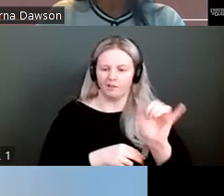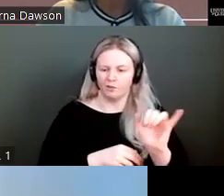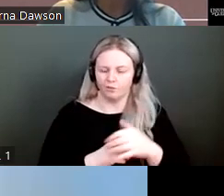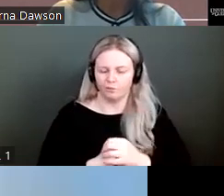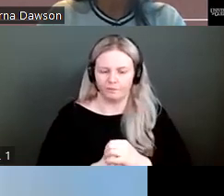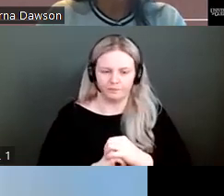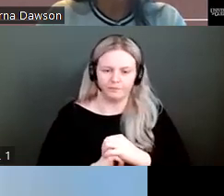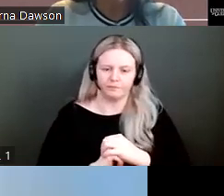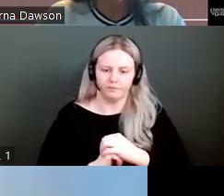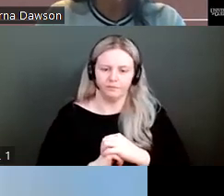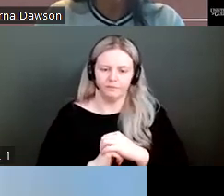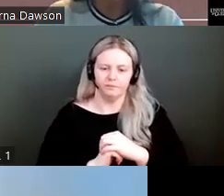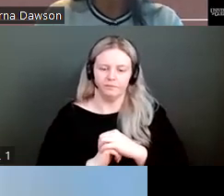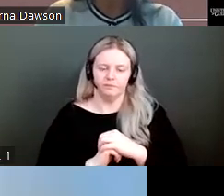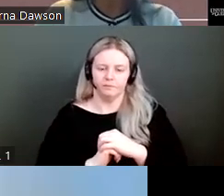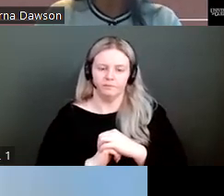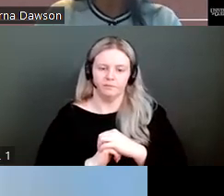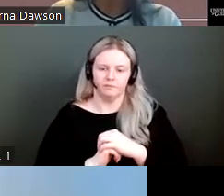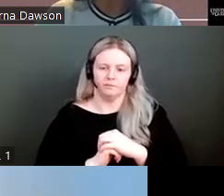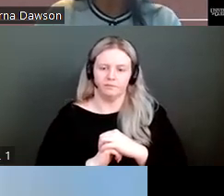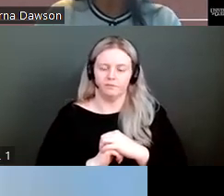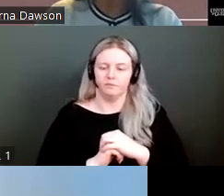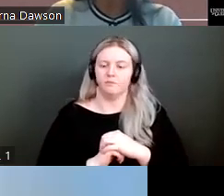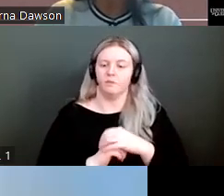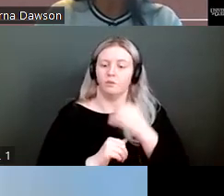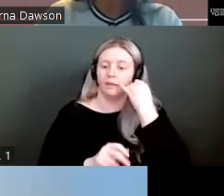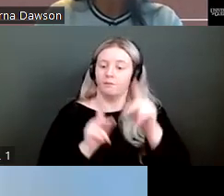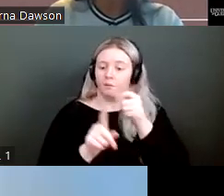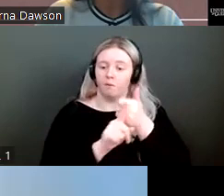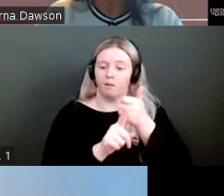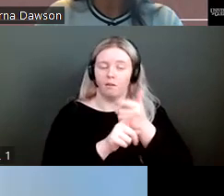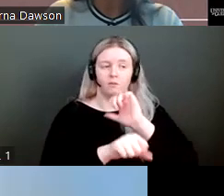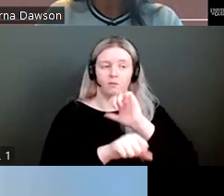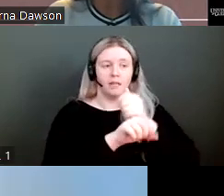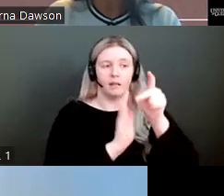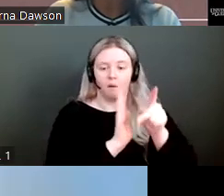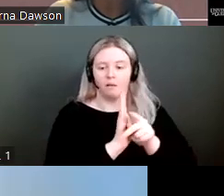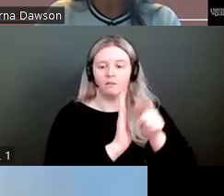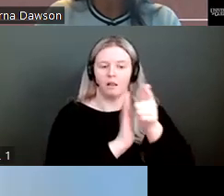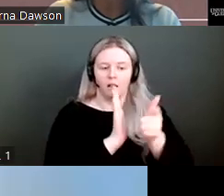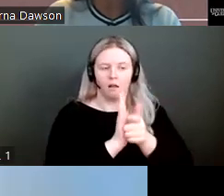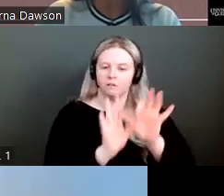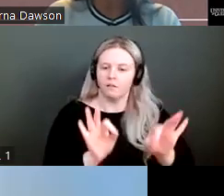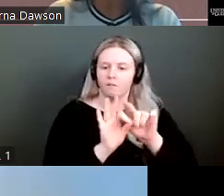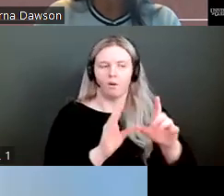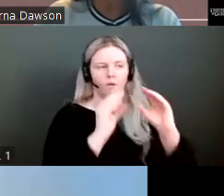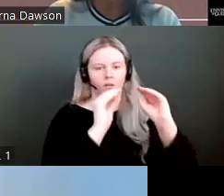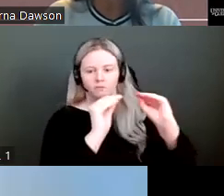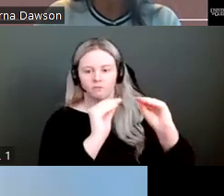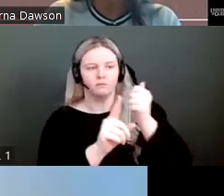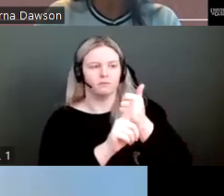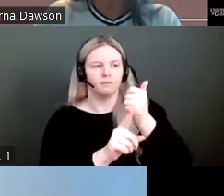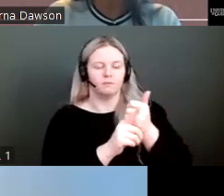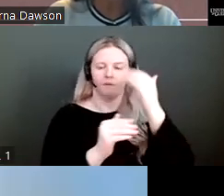Education that educates those who design legislation and policy so that they are aware of the challenges and entrenched